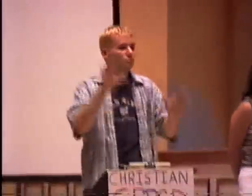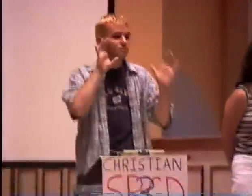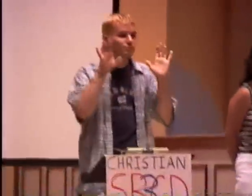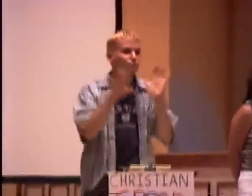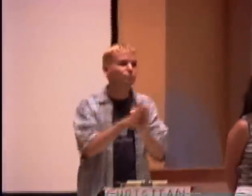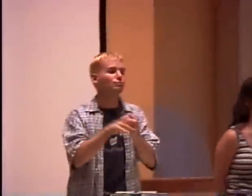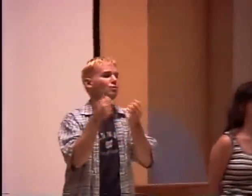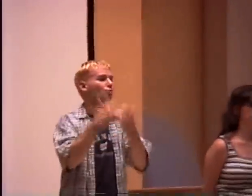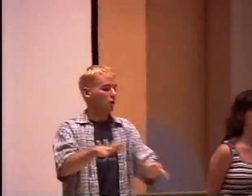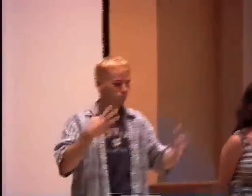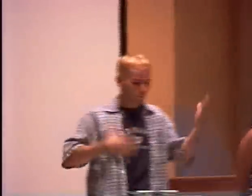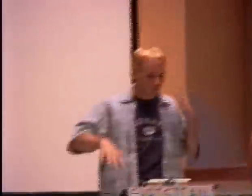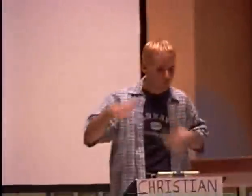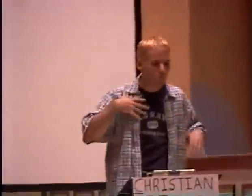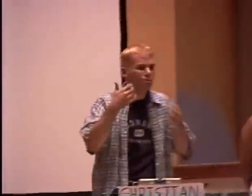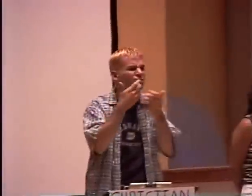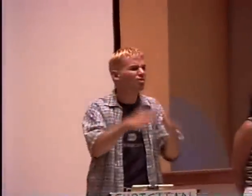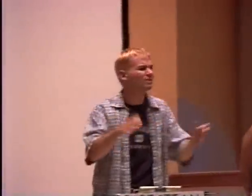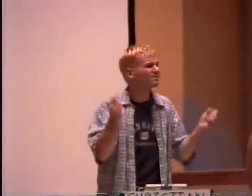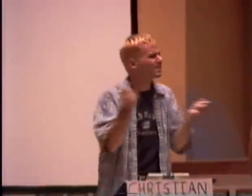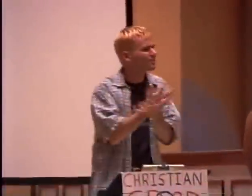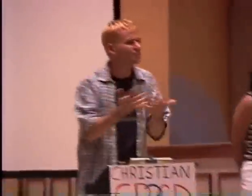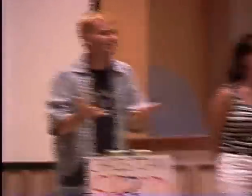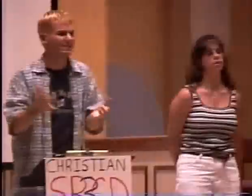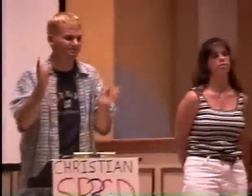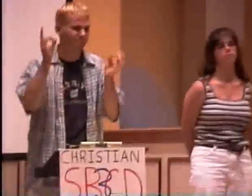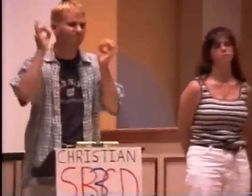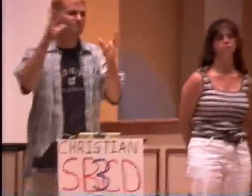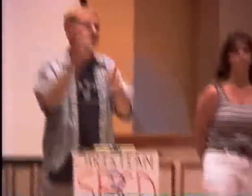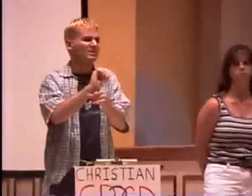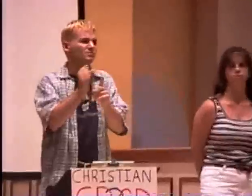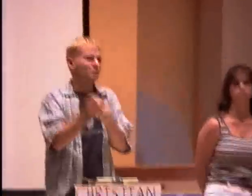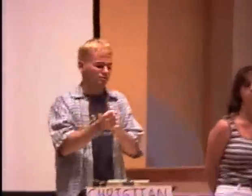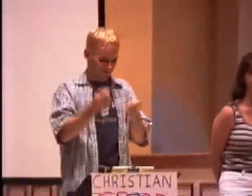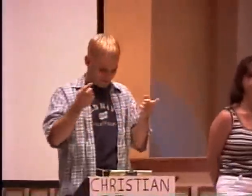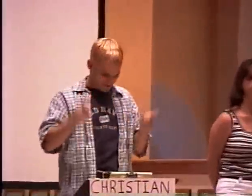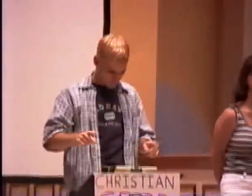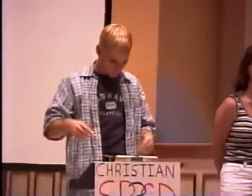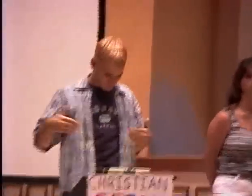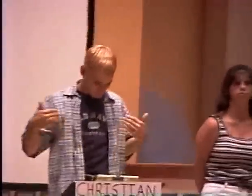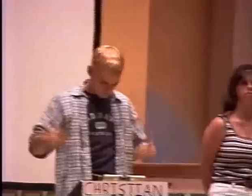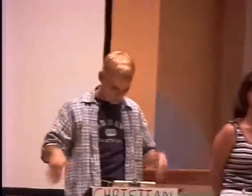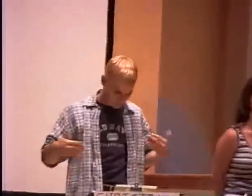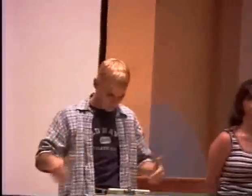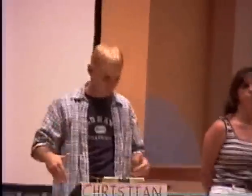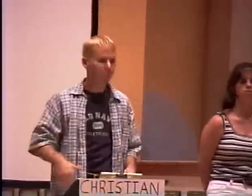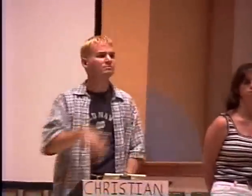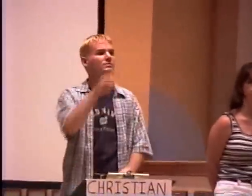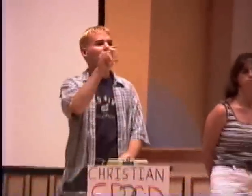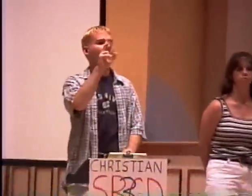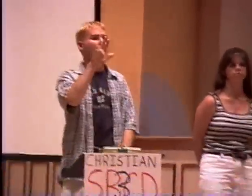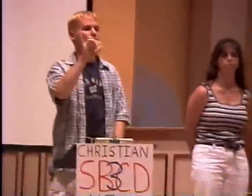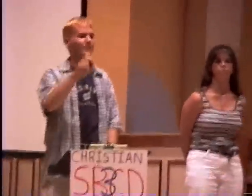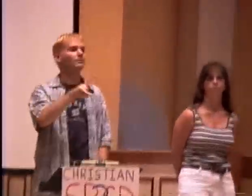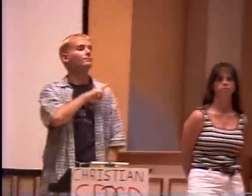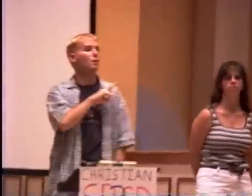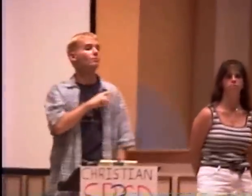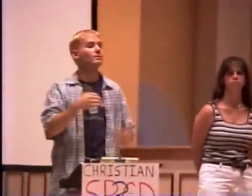And they've lost everything. lost their pictures, their clothes. They've just lost everything. It's just a horrible situation. Valerie,